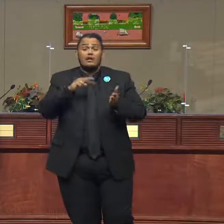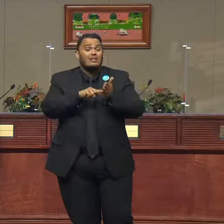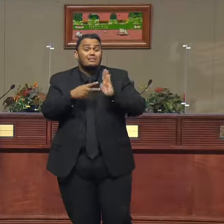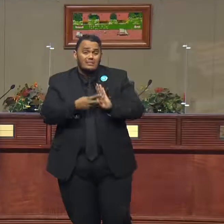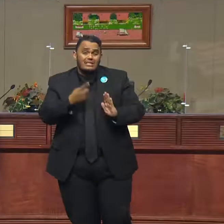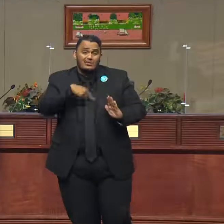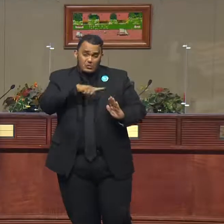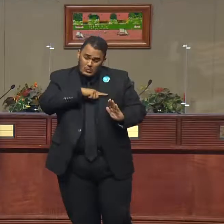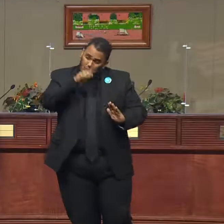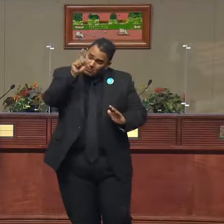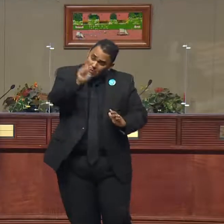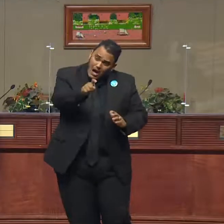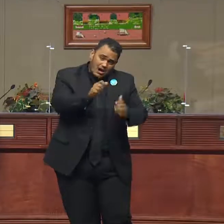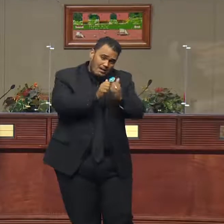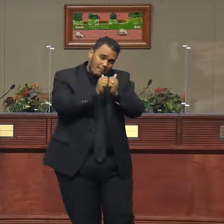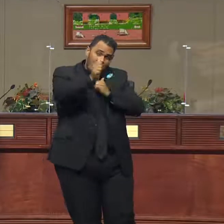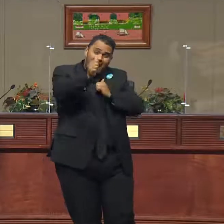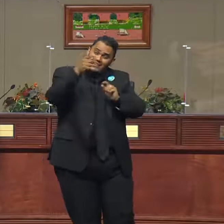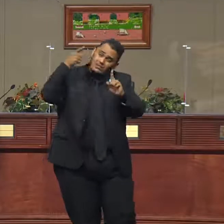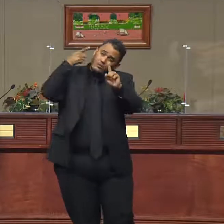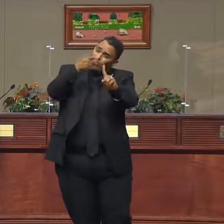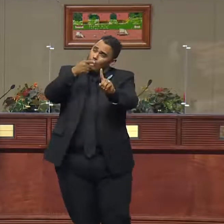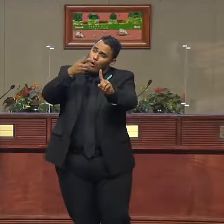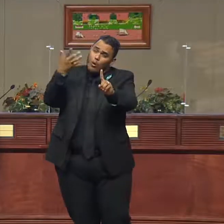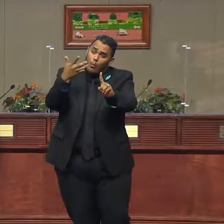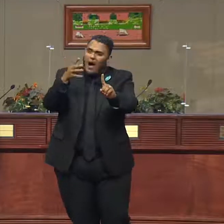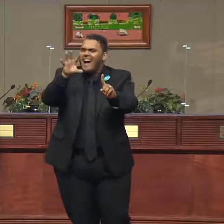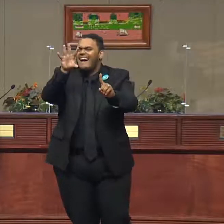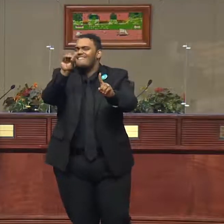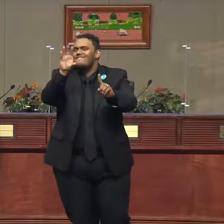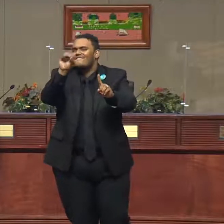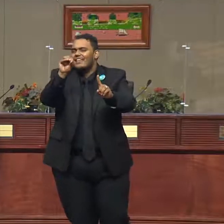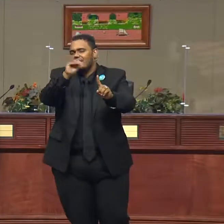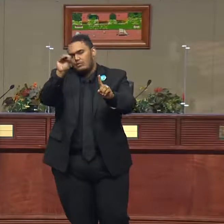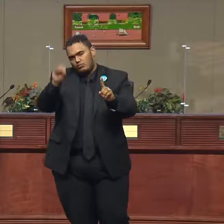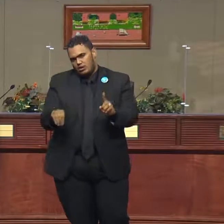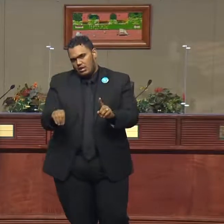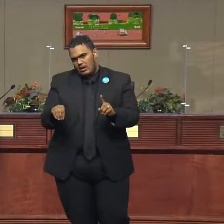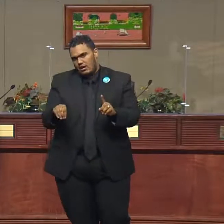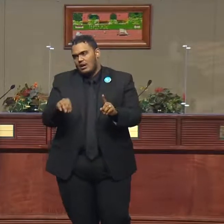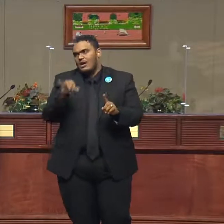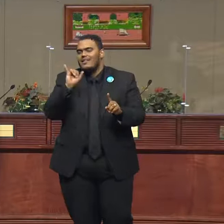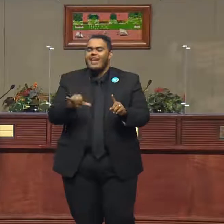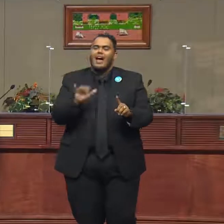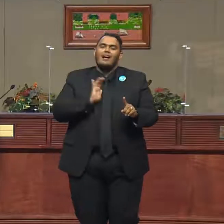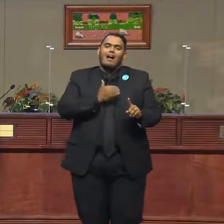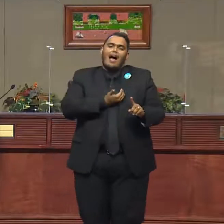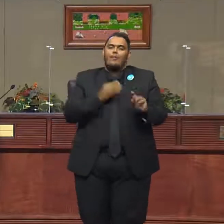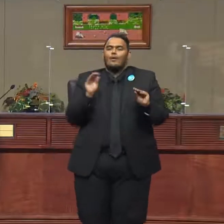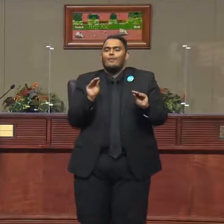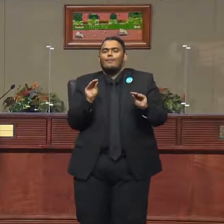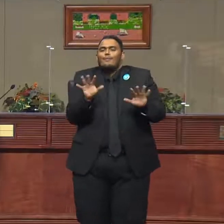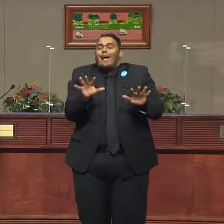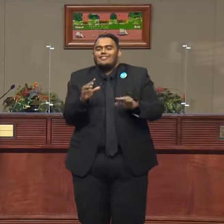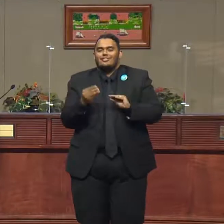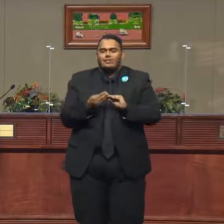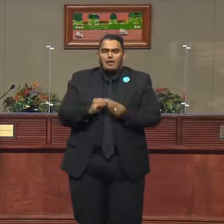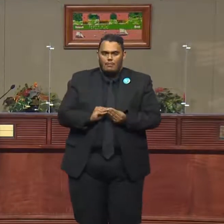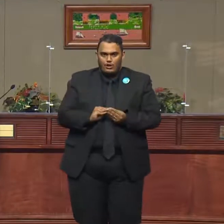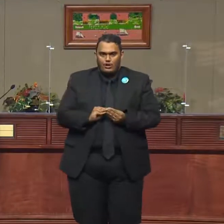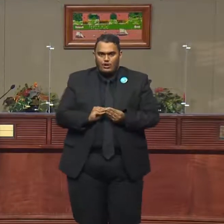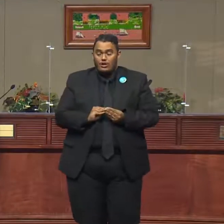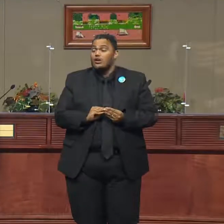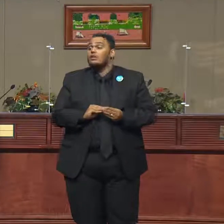50%. That's a magic number when things start happening. Because then you can say,